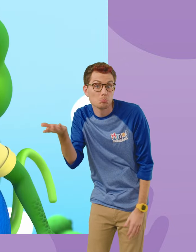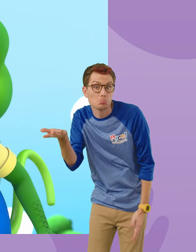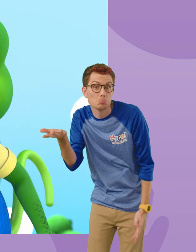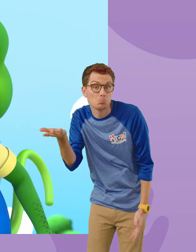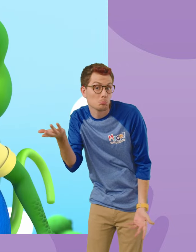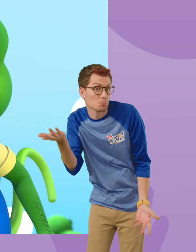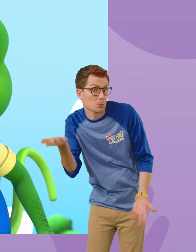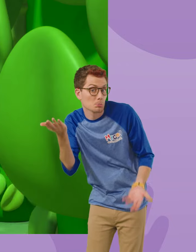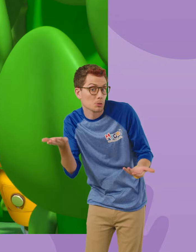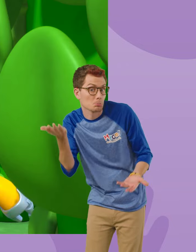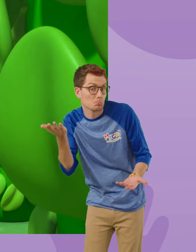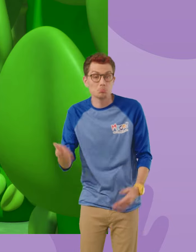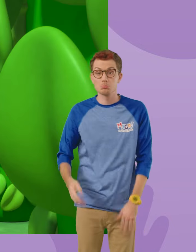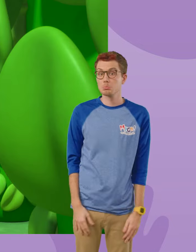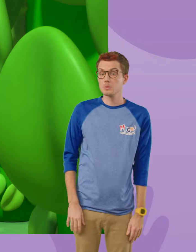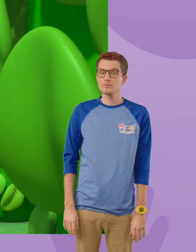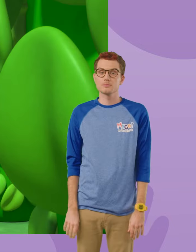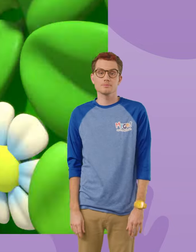Can you see anything there?